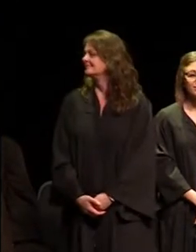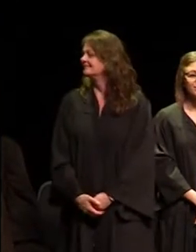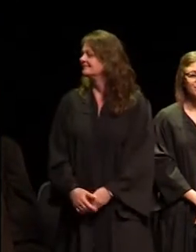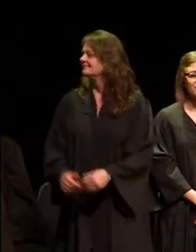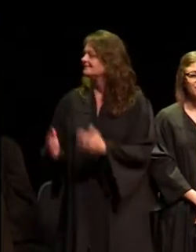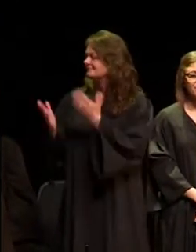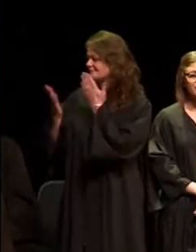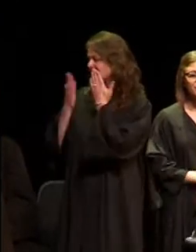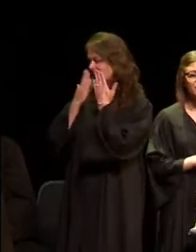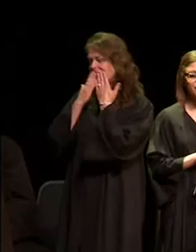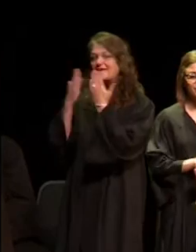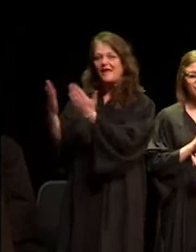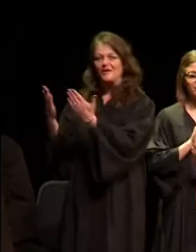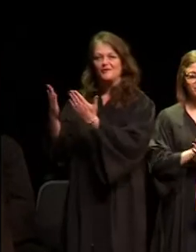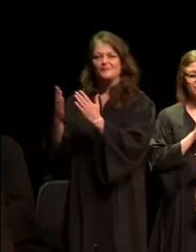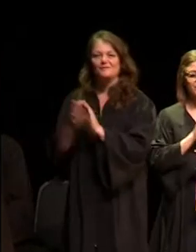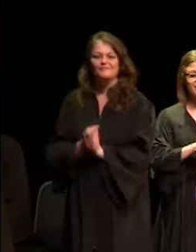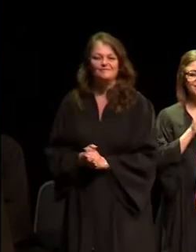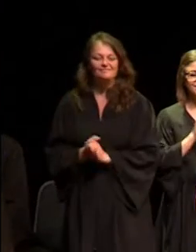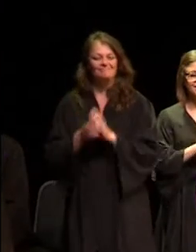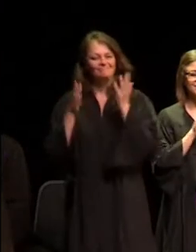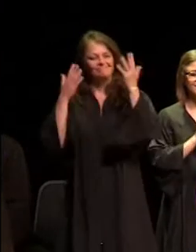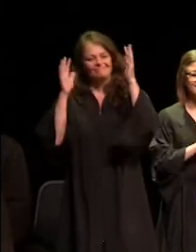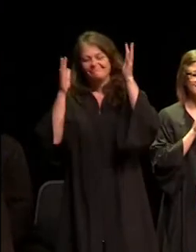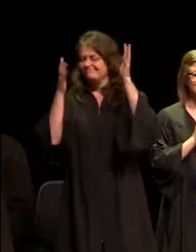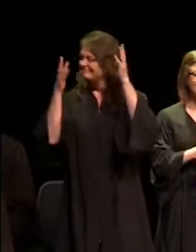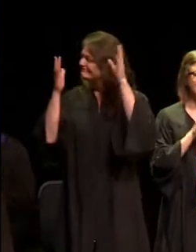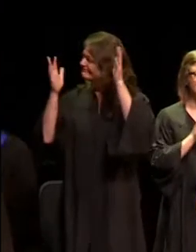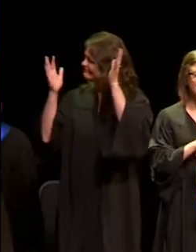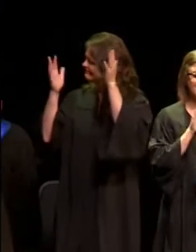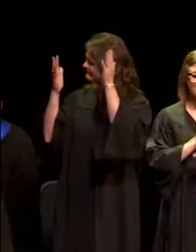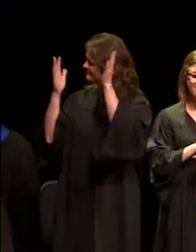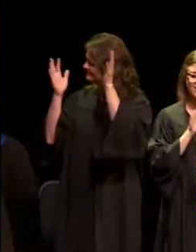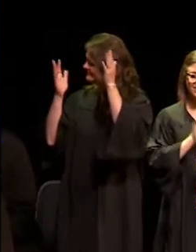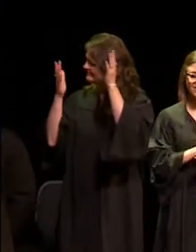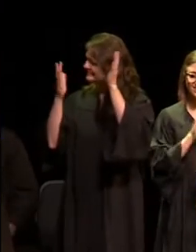Thank you, Madam Chancellor and Madam President.